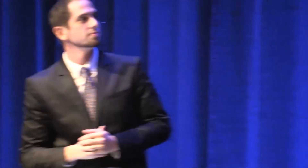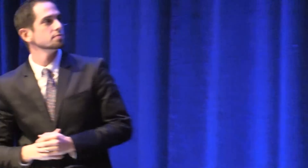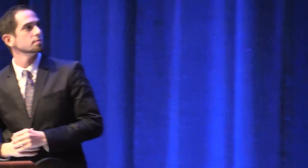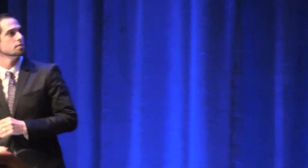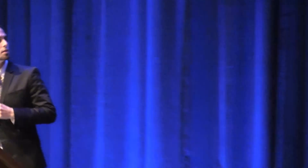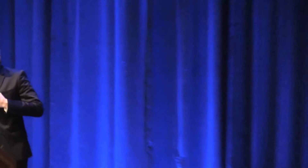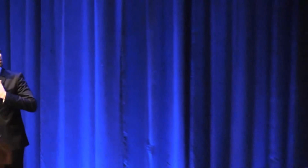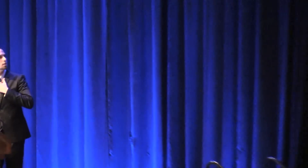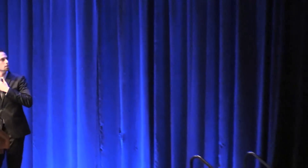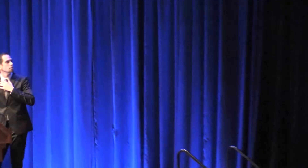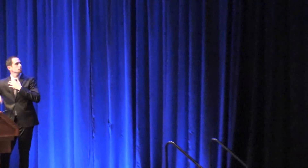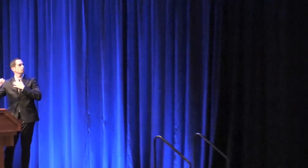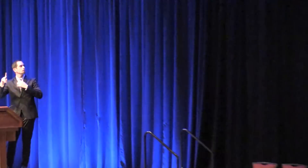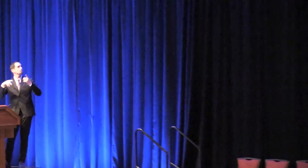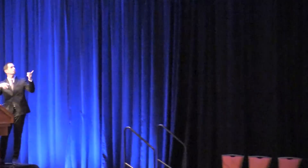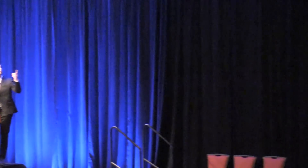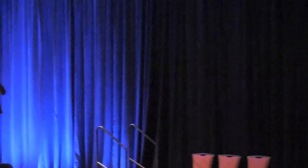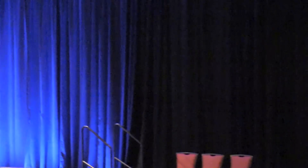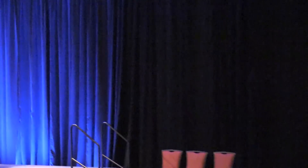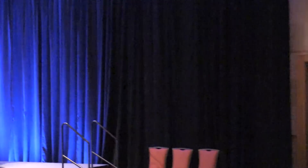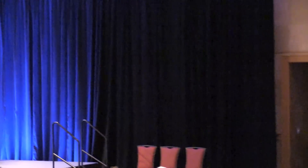So we'll skip that first one.